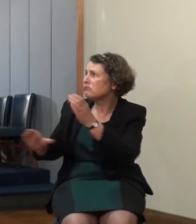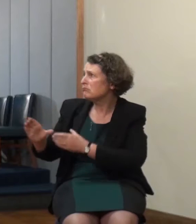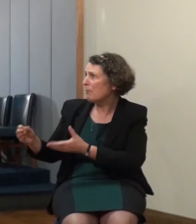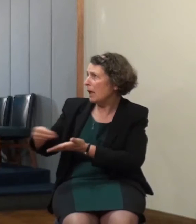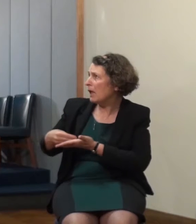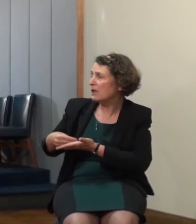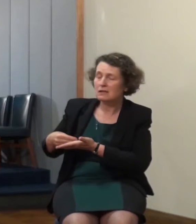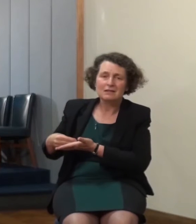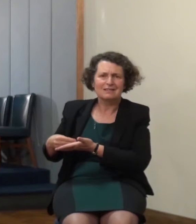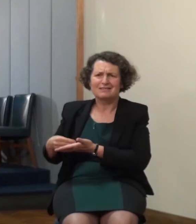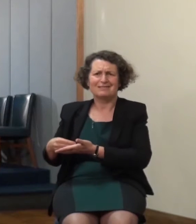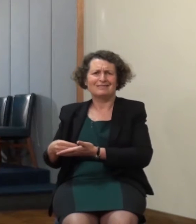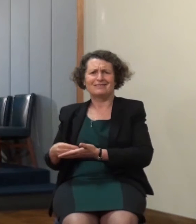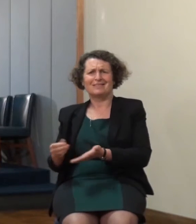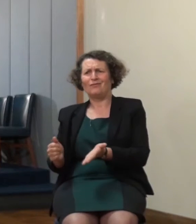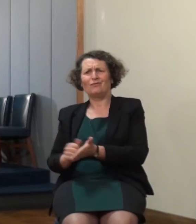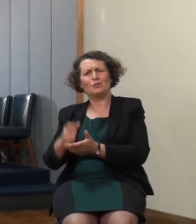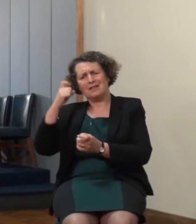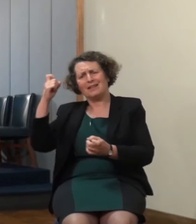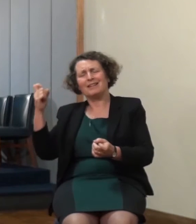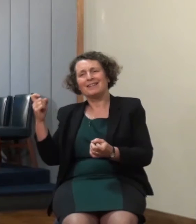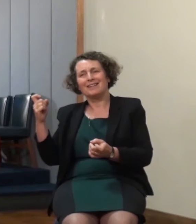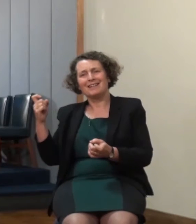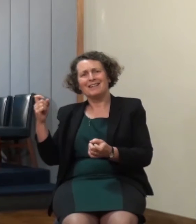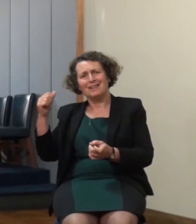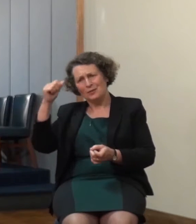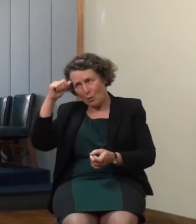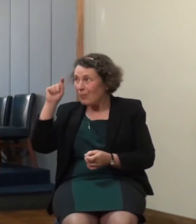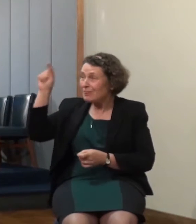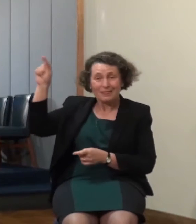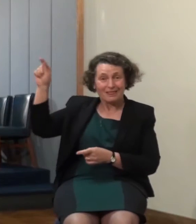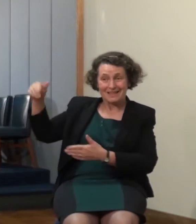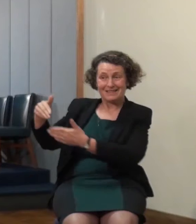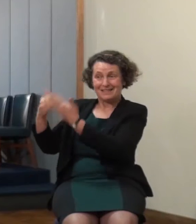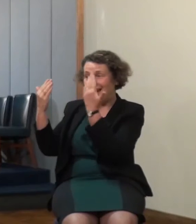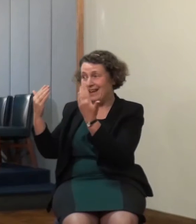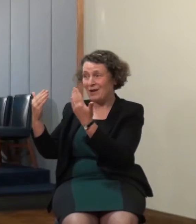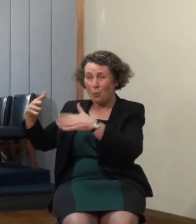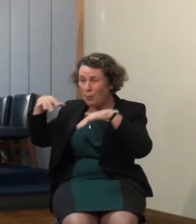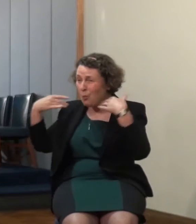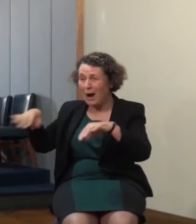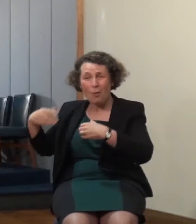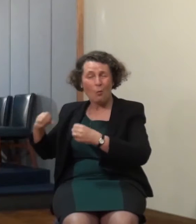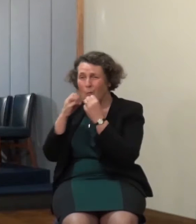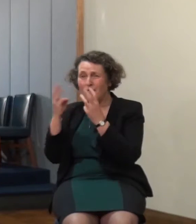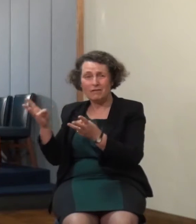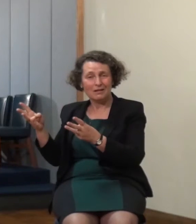because we have so much more than the few little trinkets we may have lost and nevertheless it will be